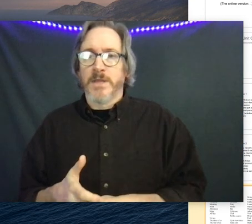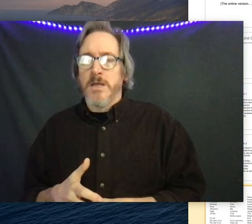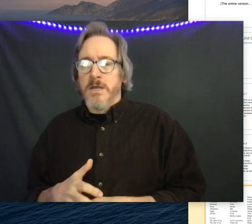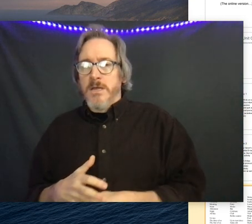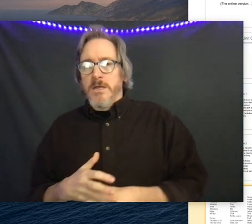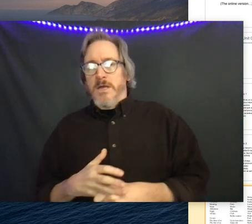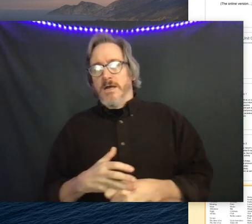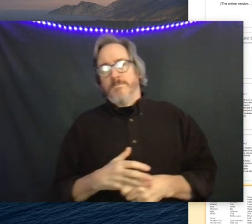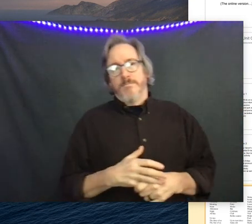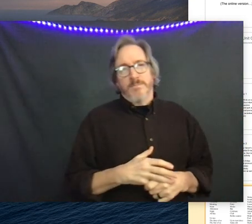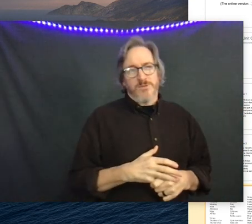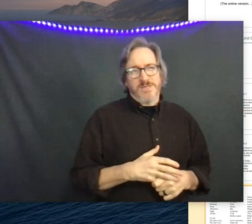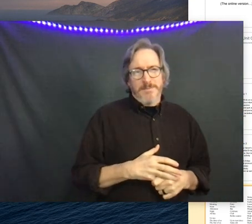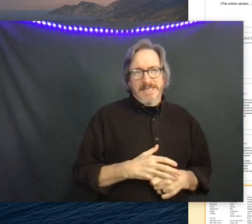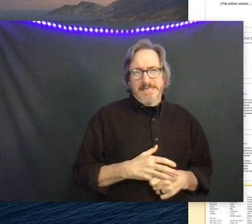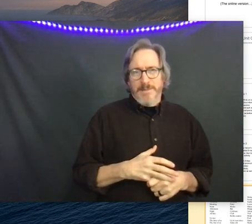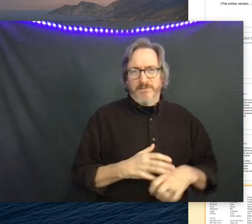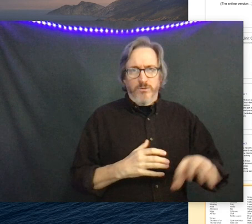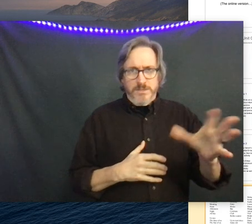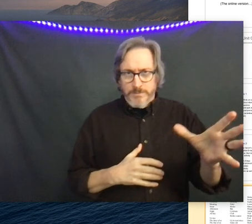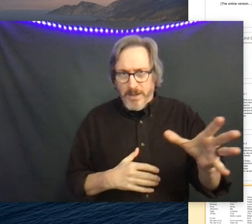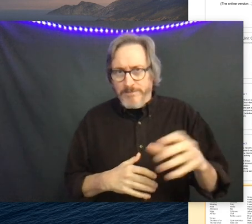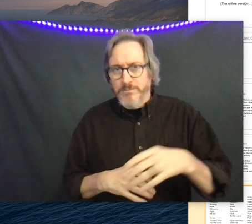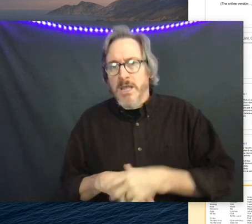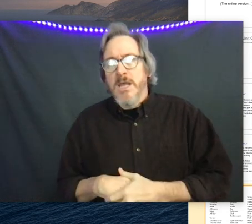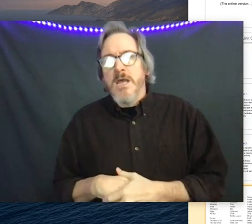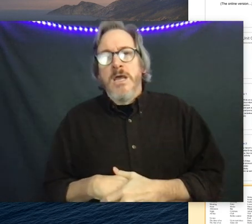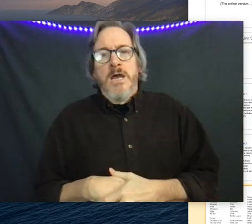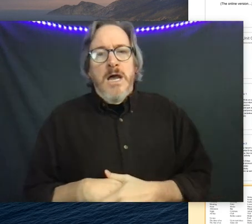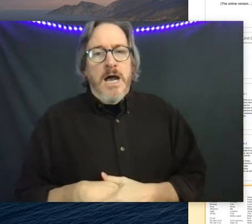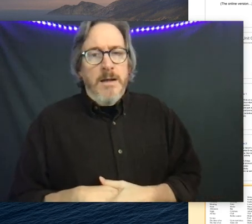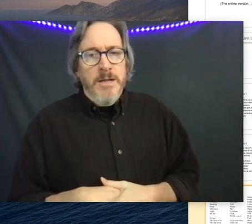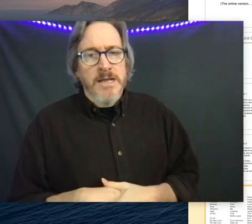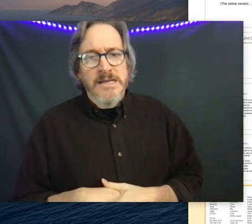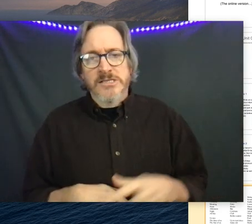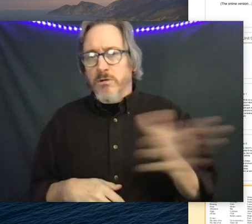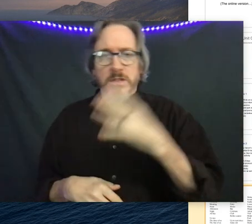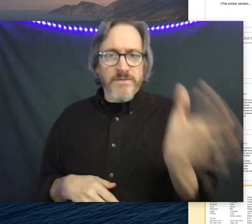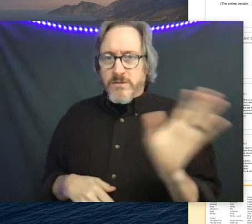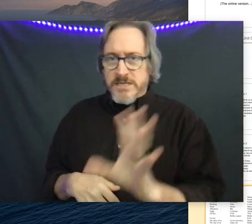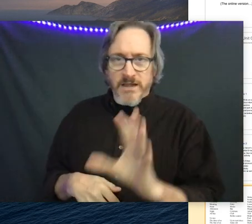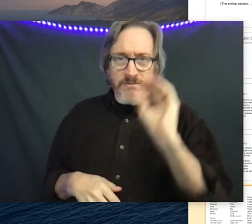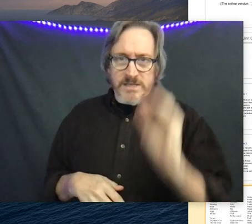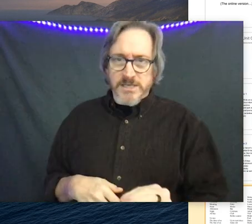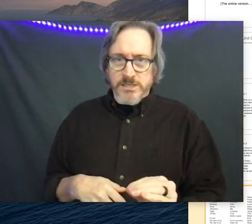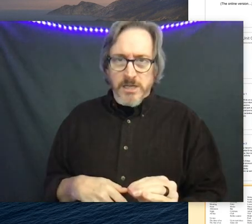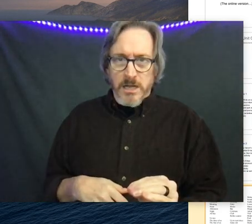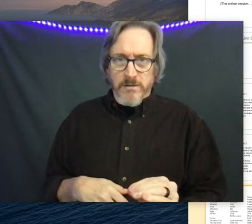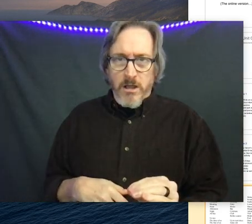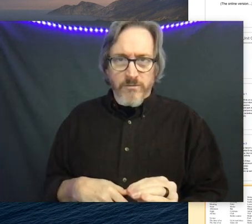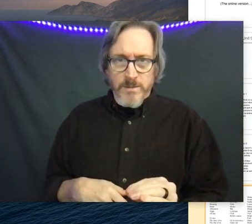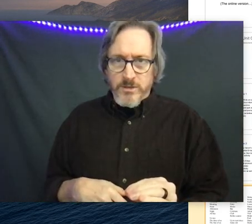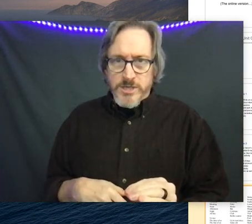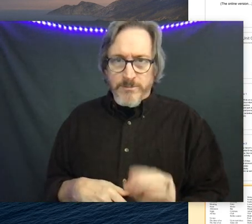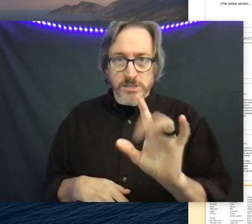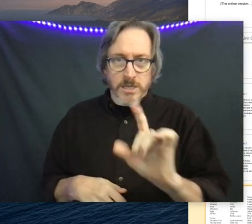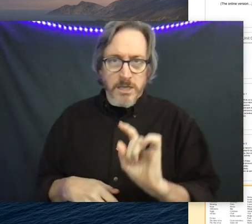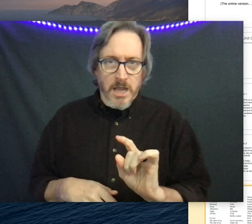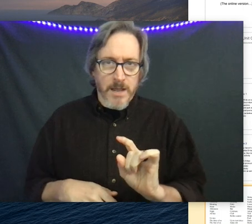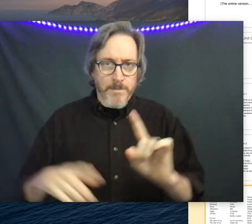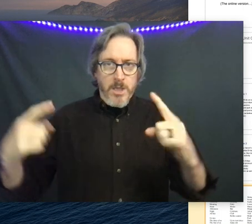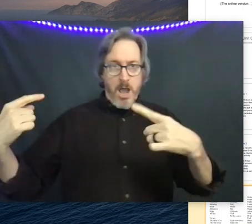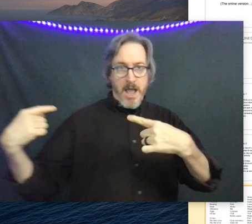say. It's almost like mixing metaphors. But so all of the other stuff, this is all from other